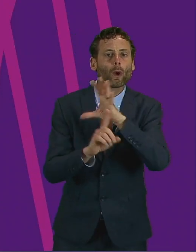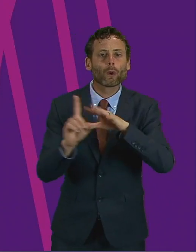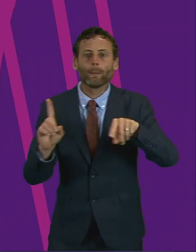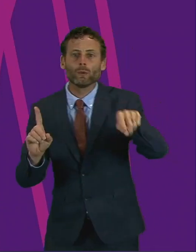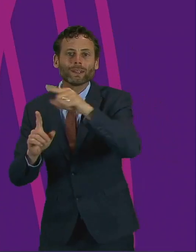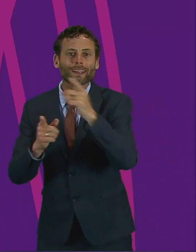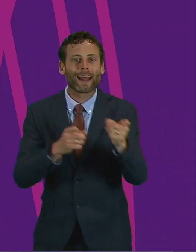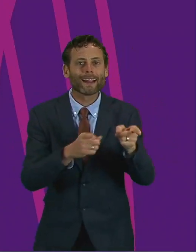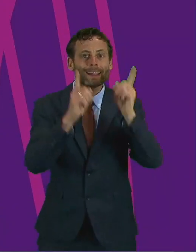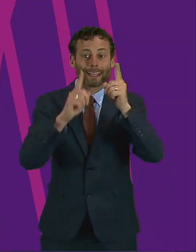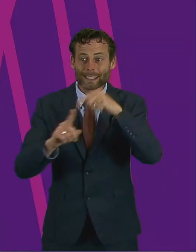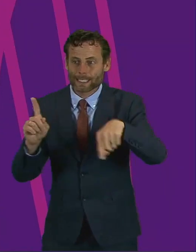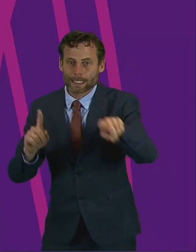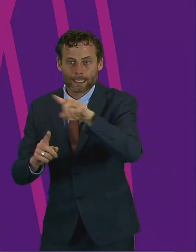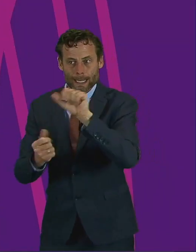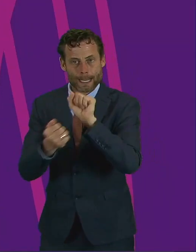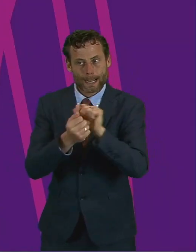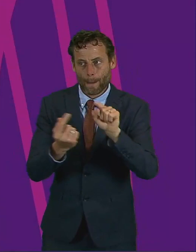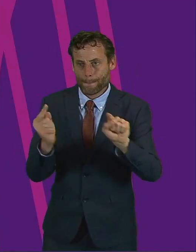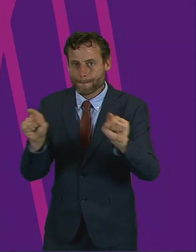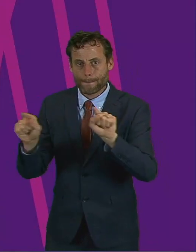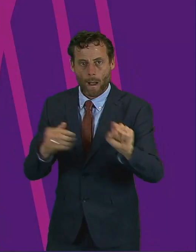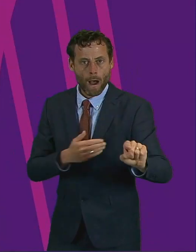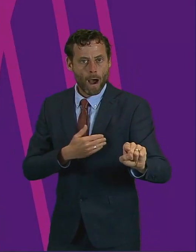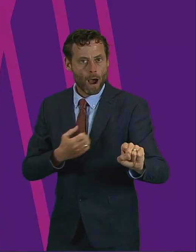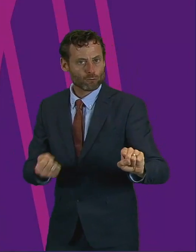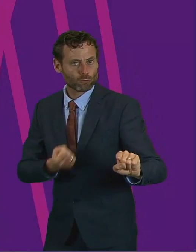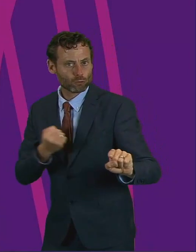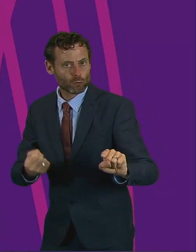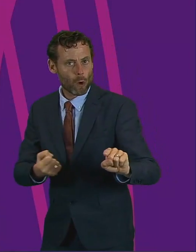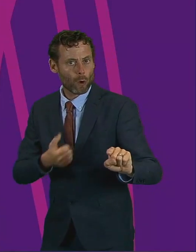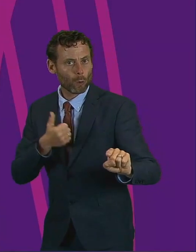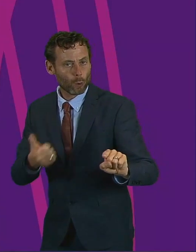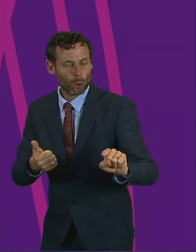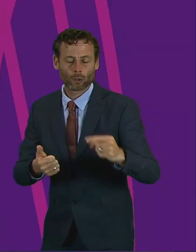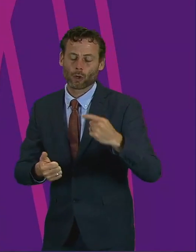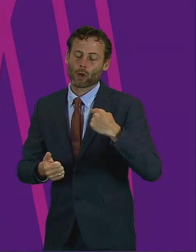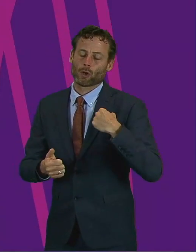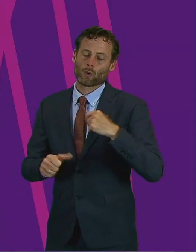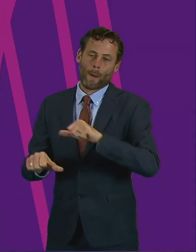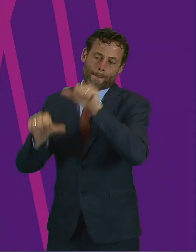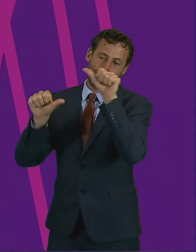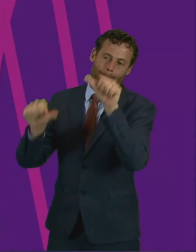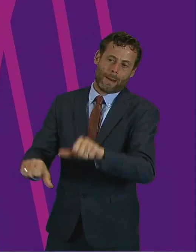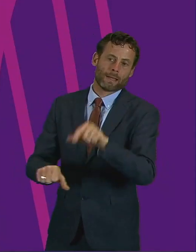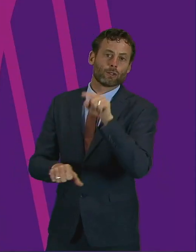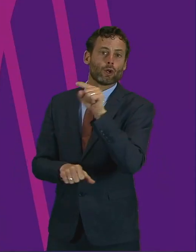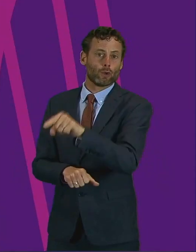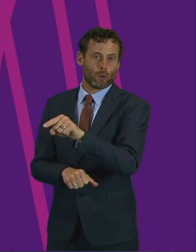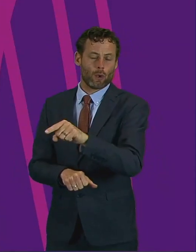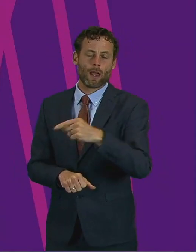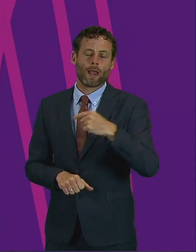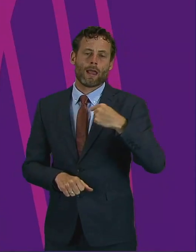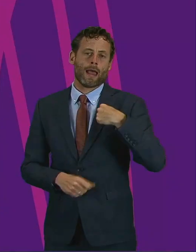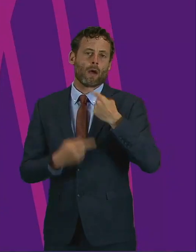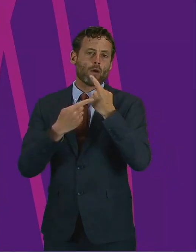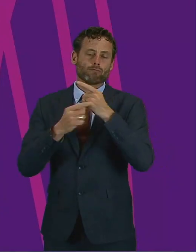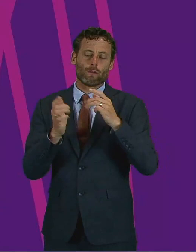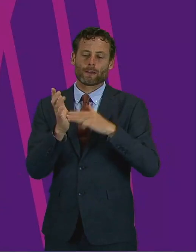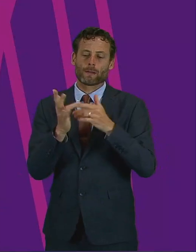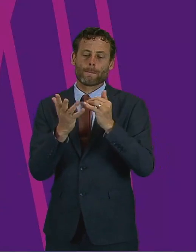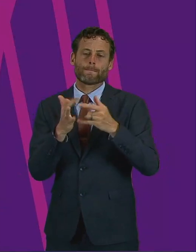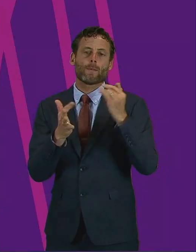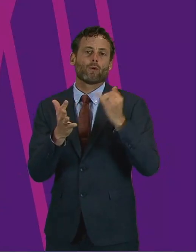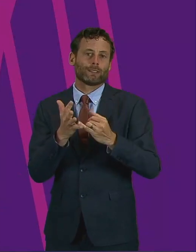good and strong. So I bless you and all leaders with our prophet Moses' blessing. May it